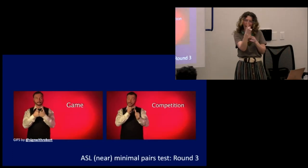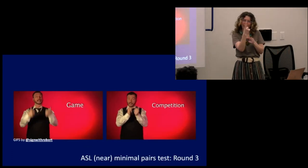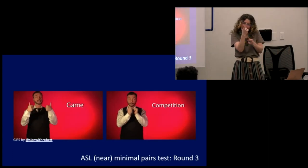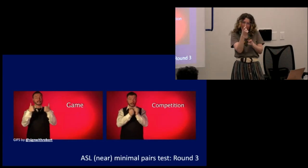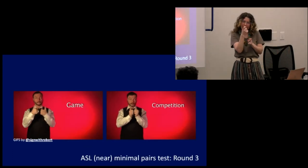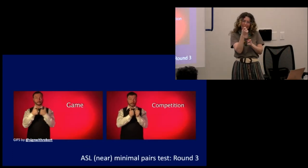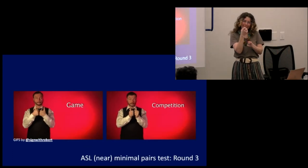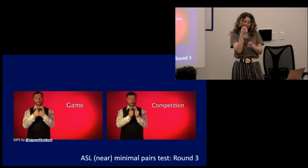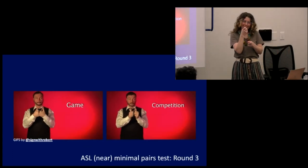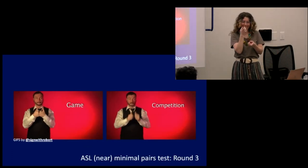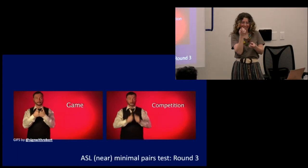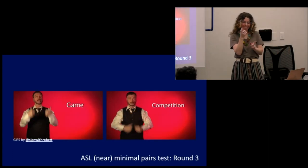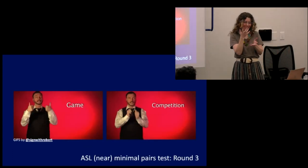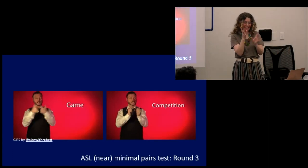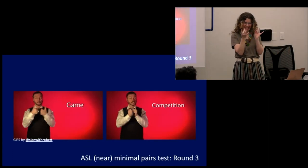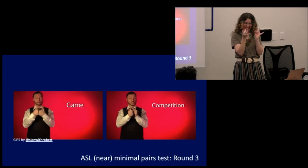Last one here.